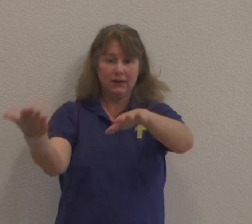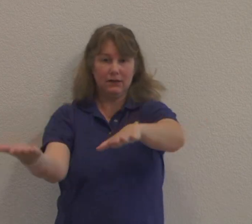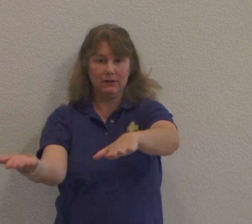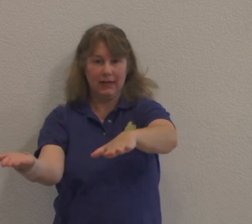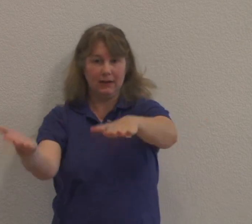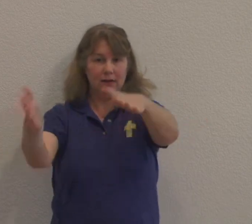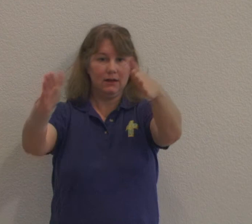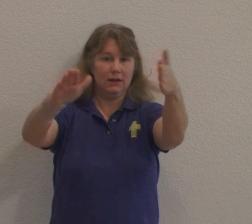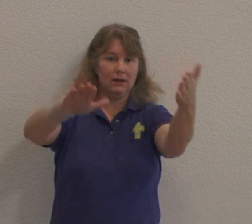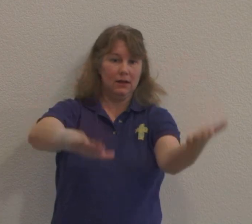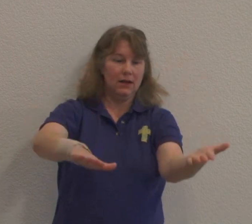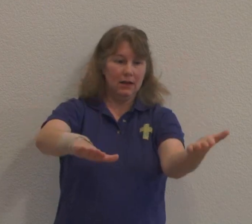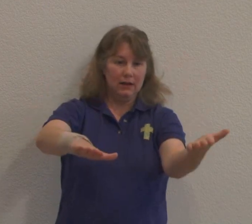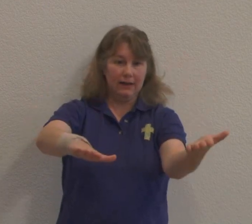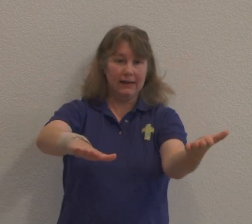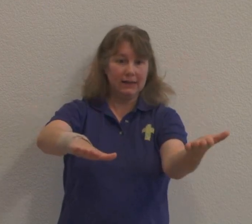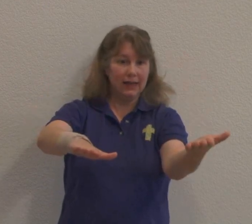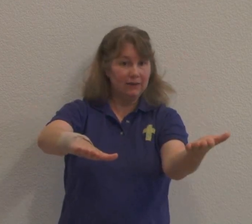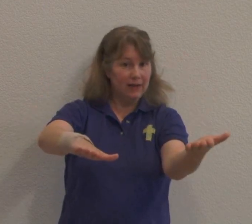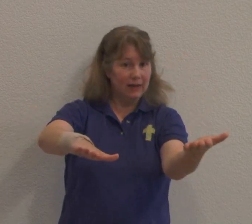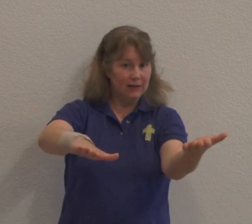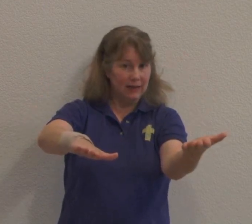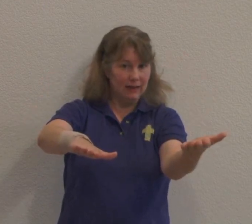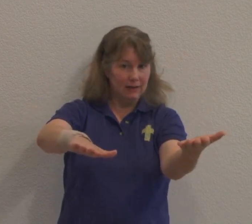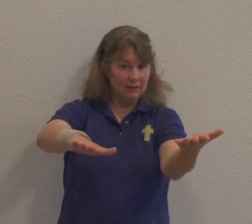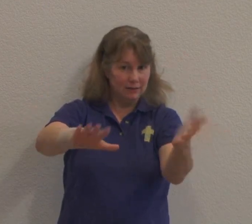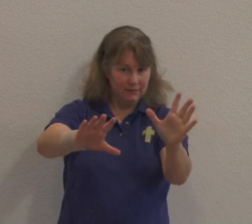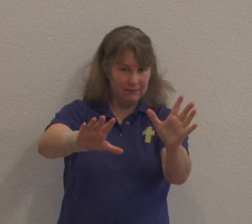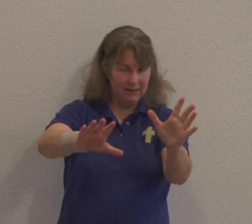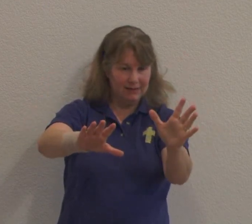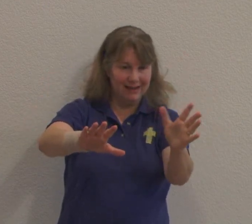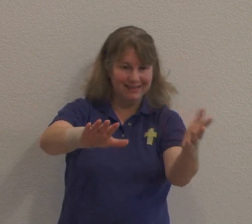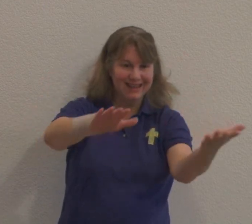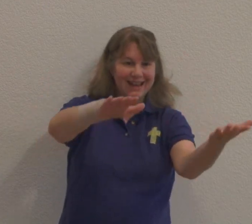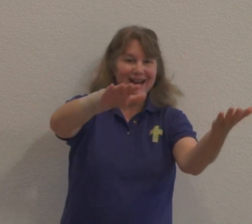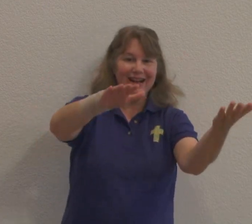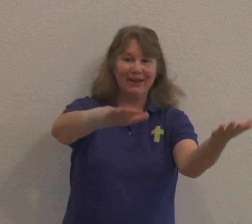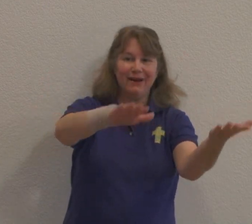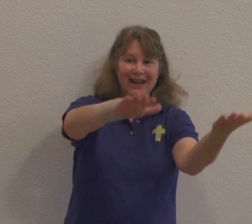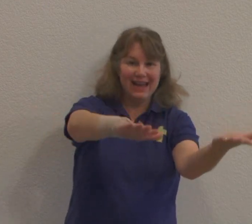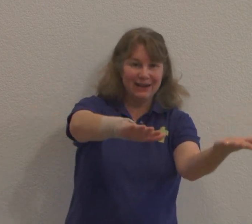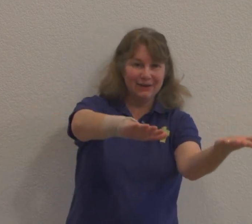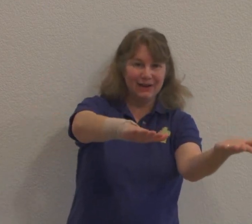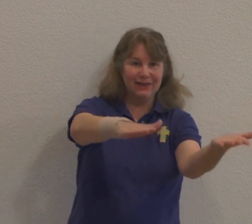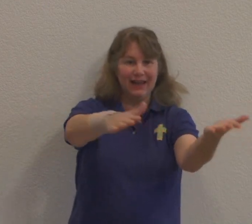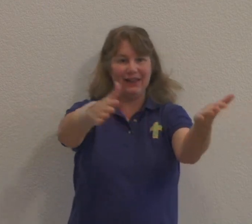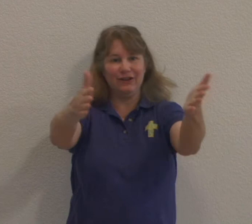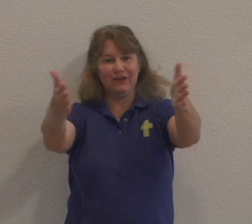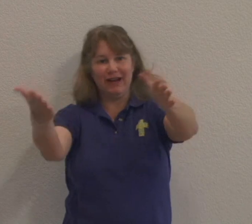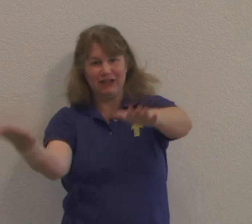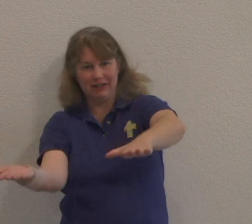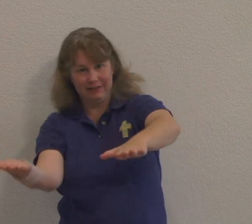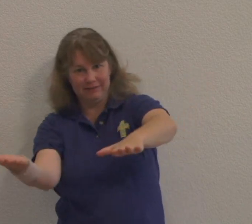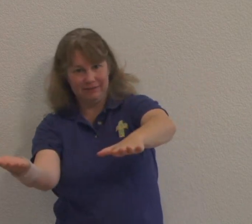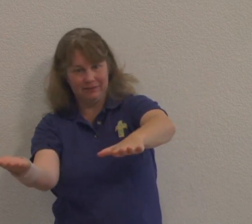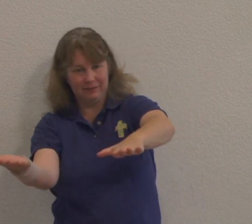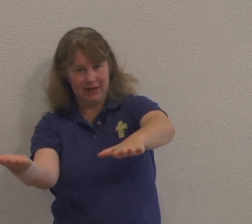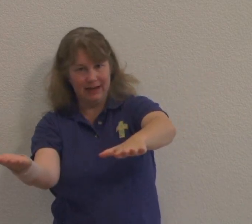so dead. Now that's a left-handed dead, if that makes sense. Okay, right-handed would go the other direction. Okay?